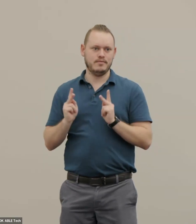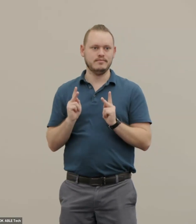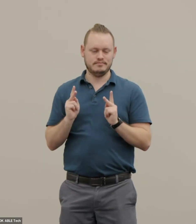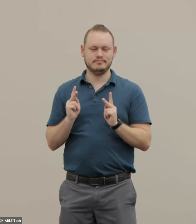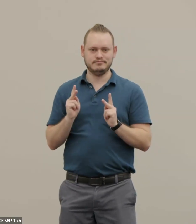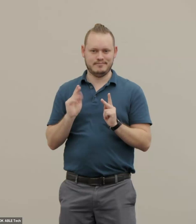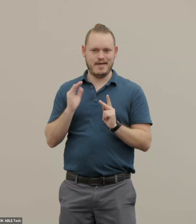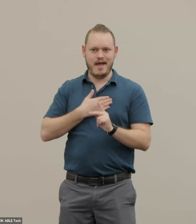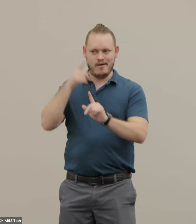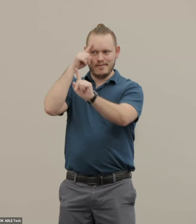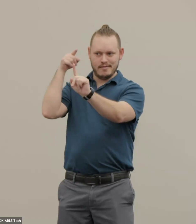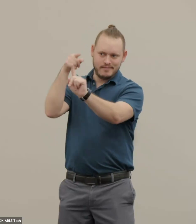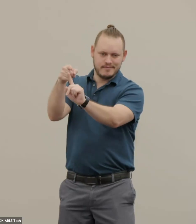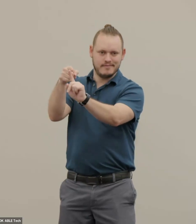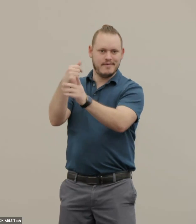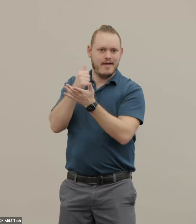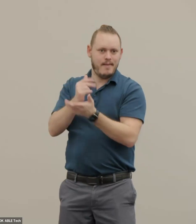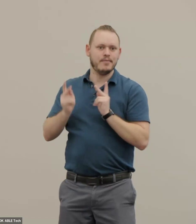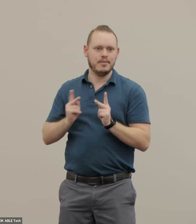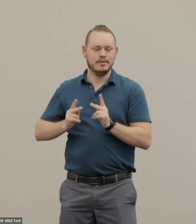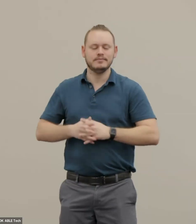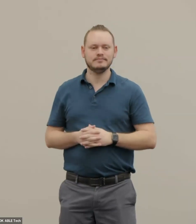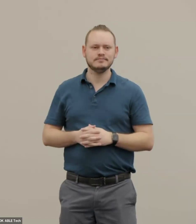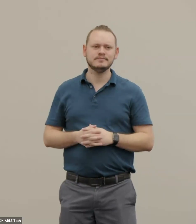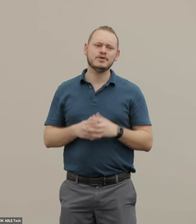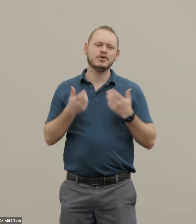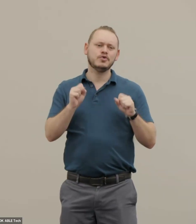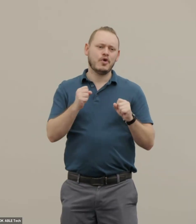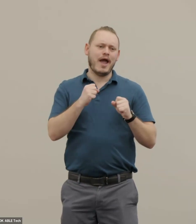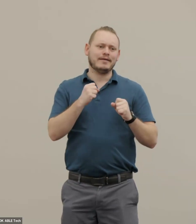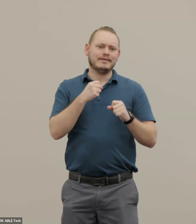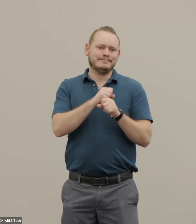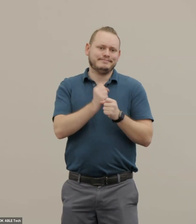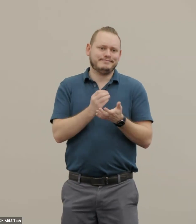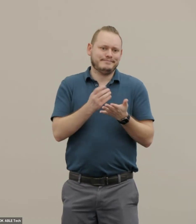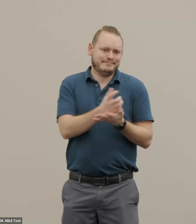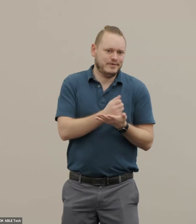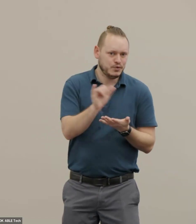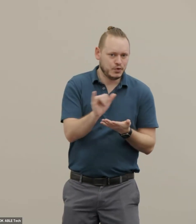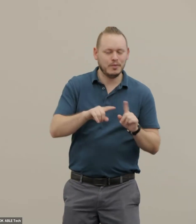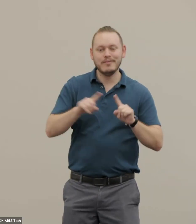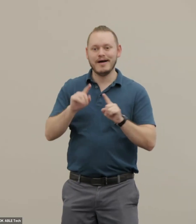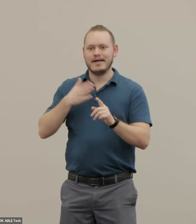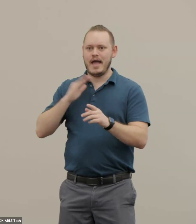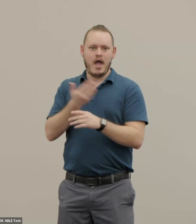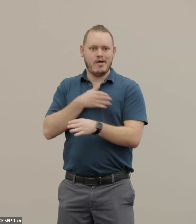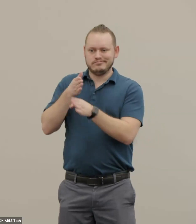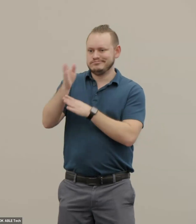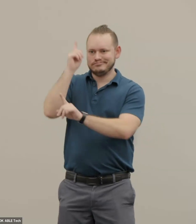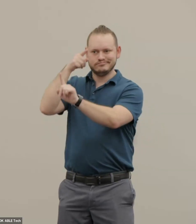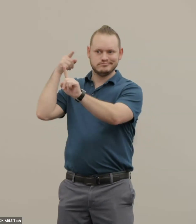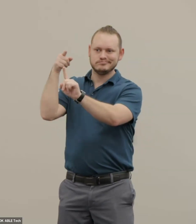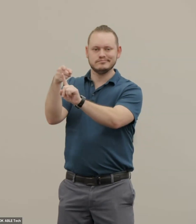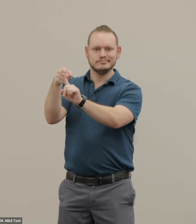That's what our objective was, right? Obviously, we're trying to make a living at this, of course, but our main objective